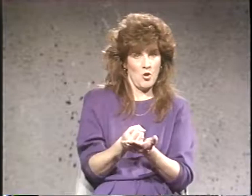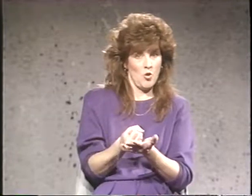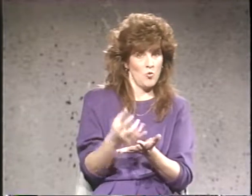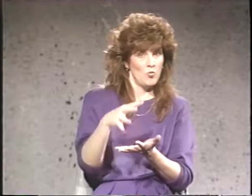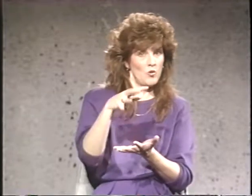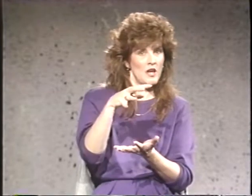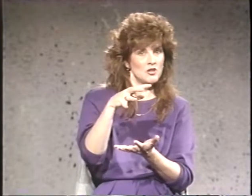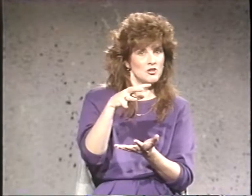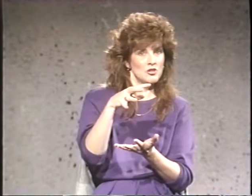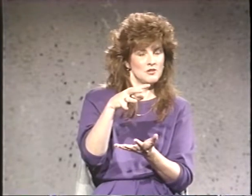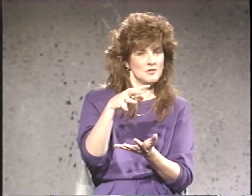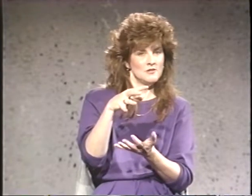rich,